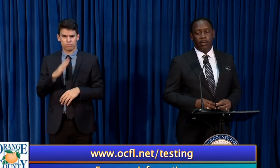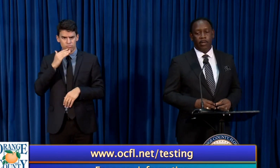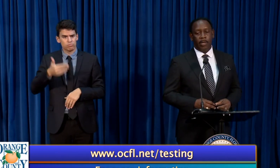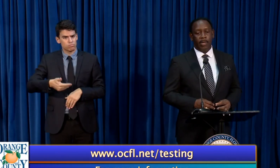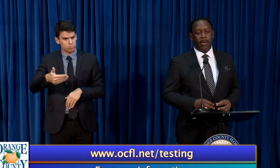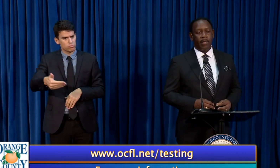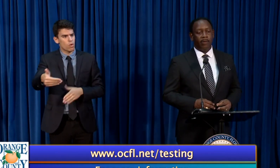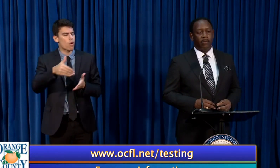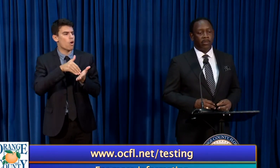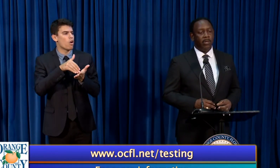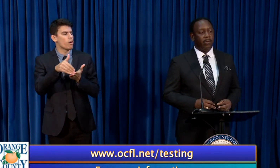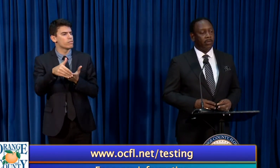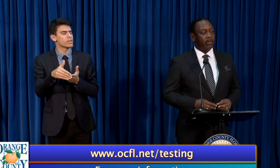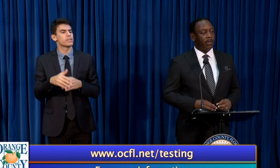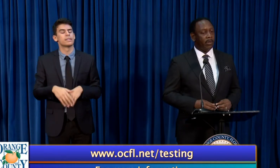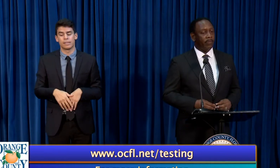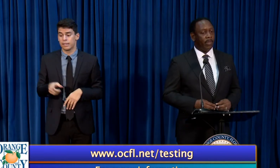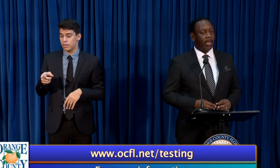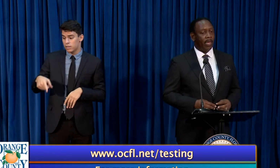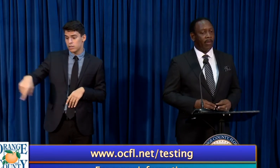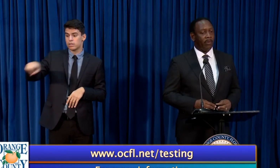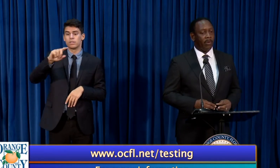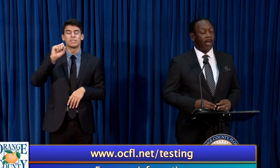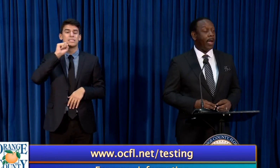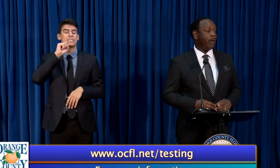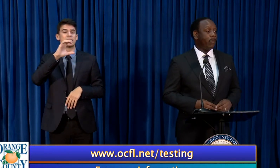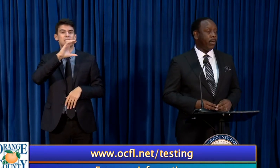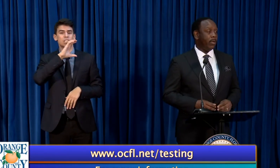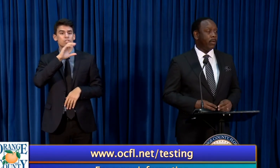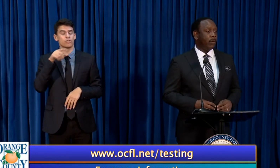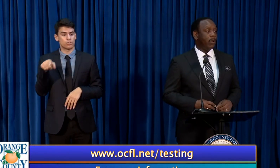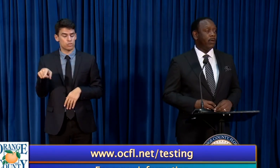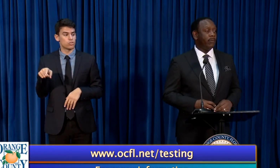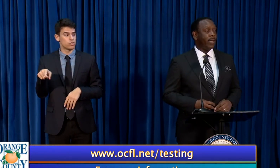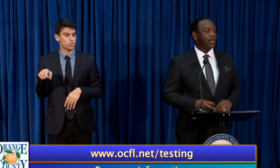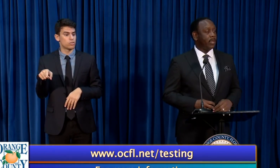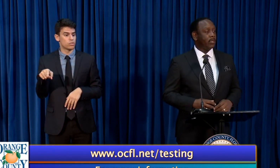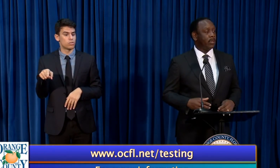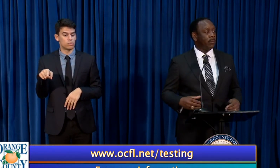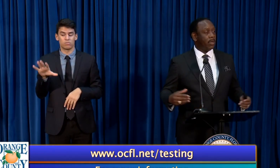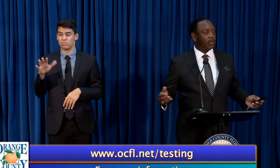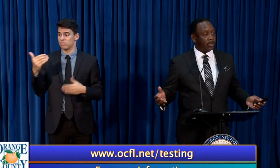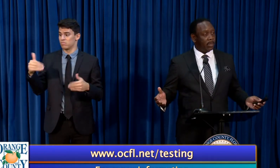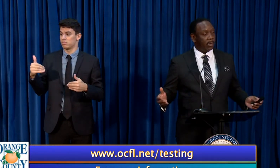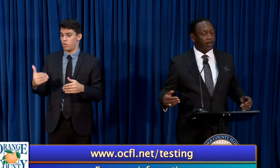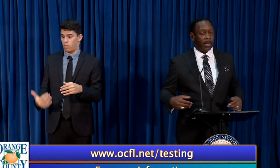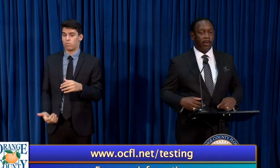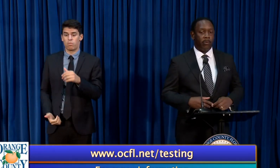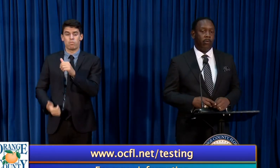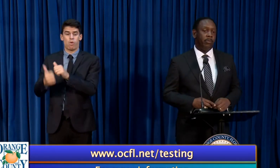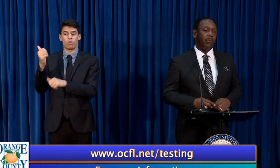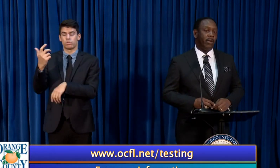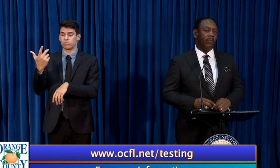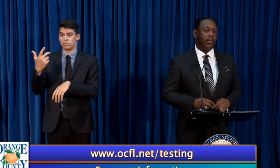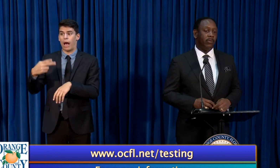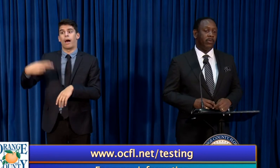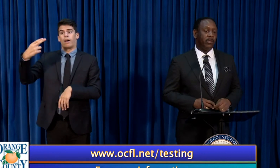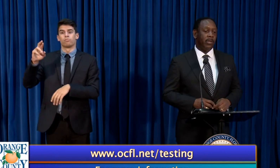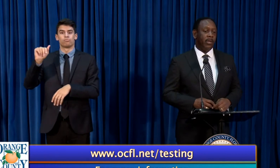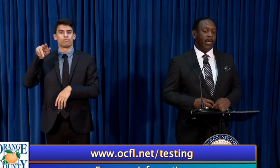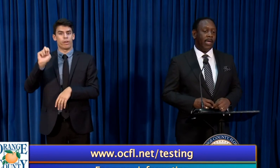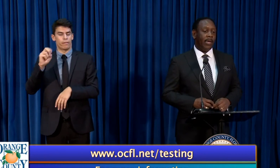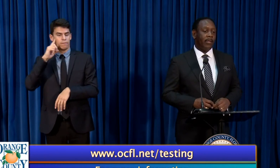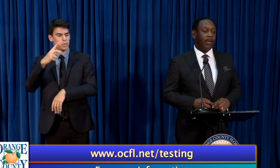basis. And our seniors have a higher rate of vaccination amongst that group of